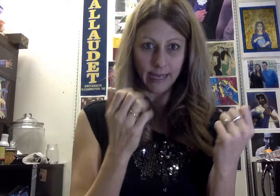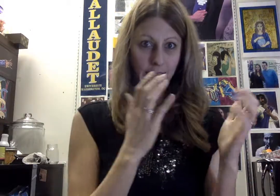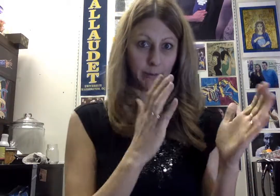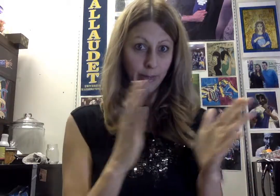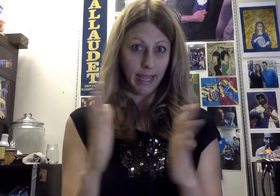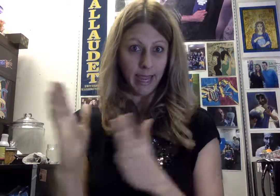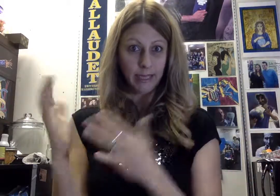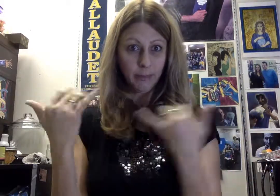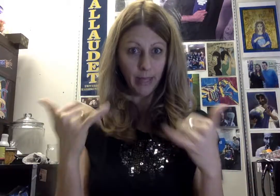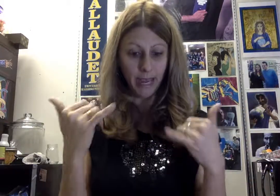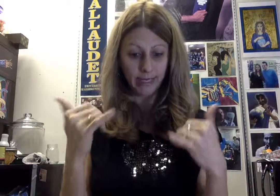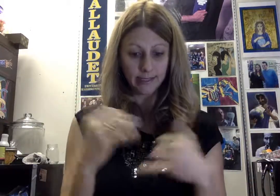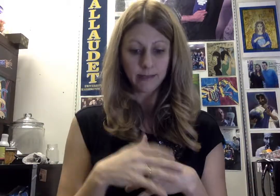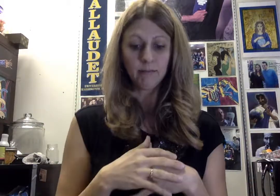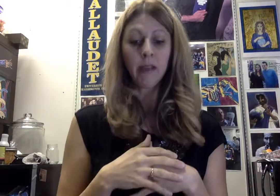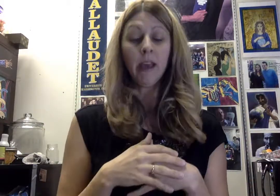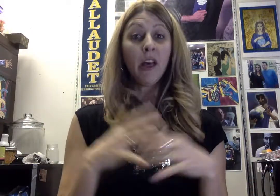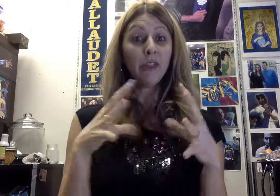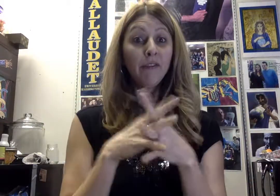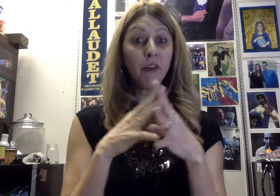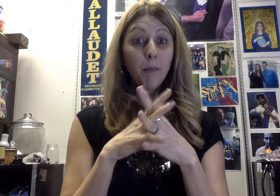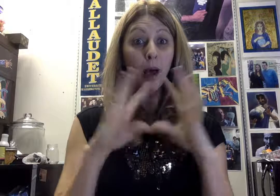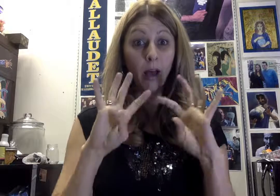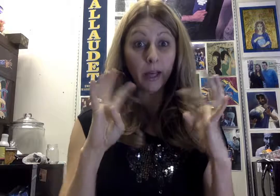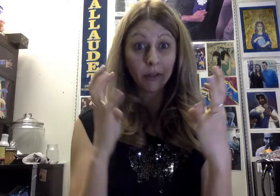and planned plays? The football huddle.